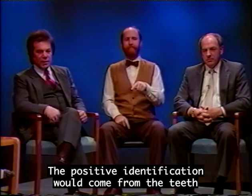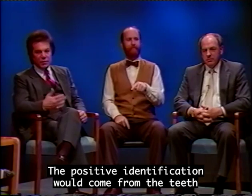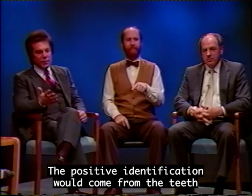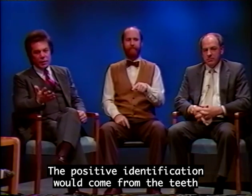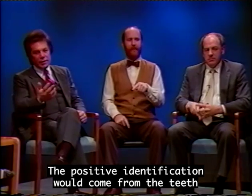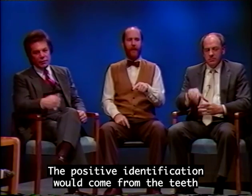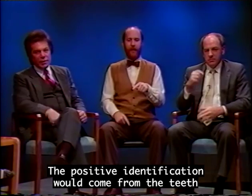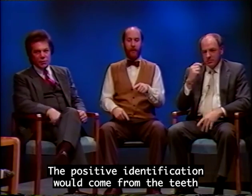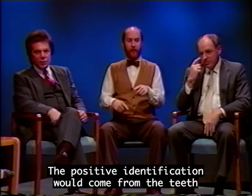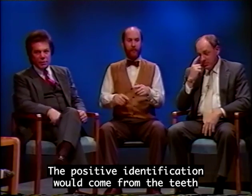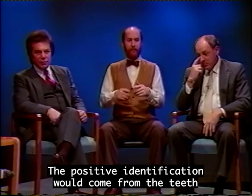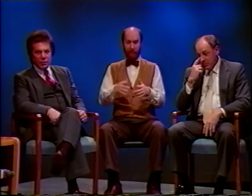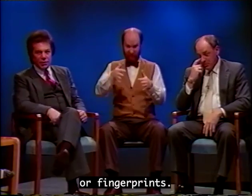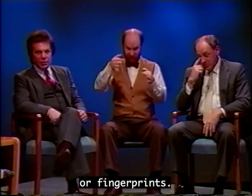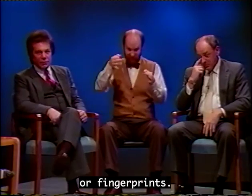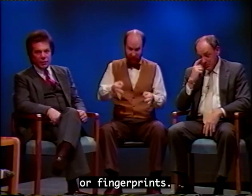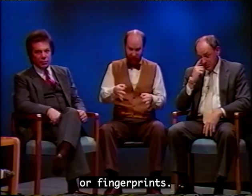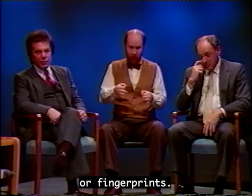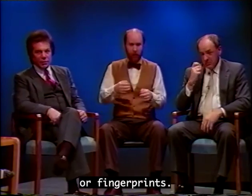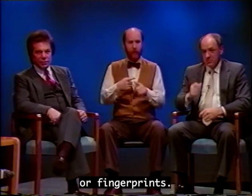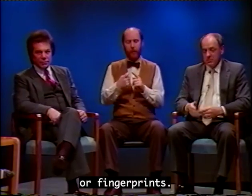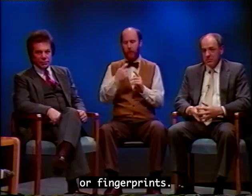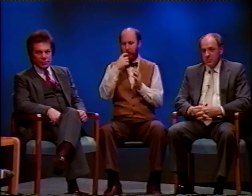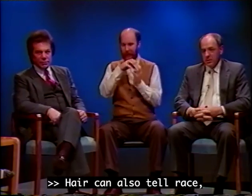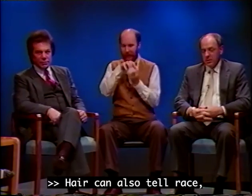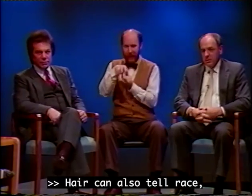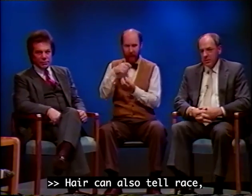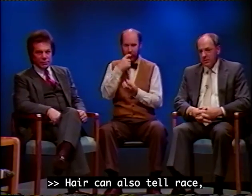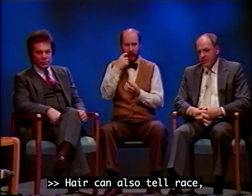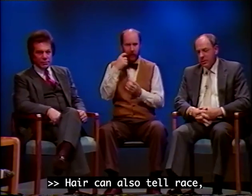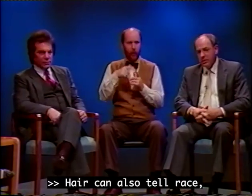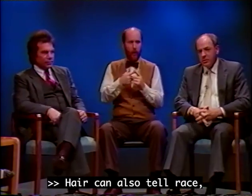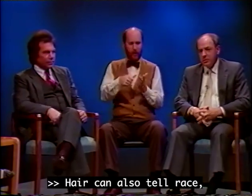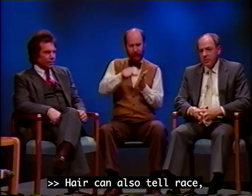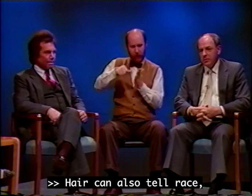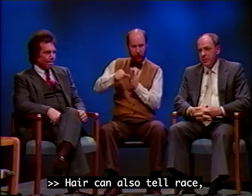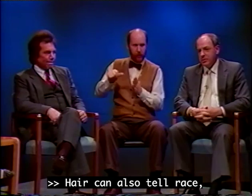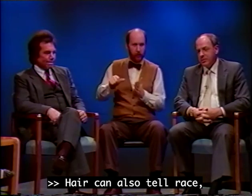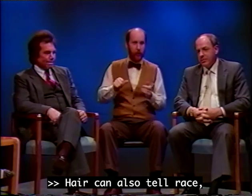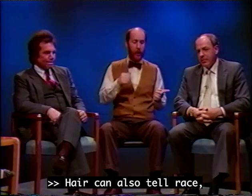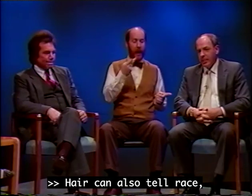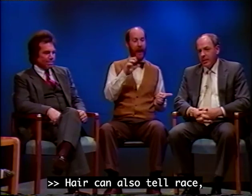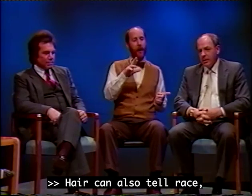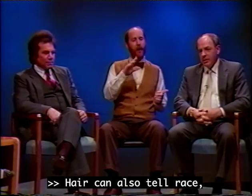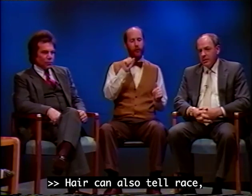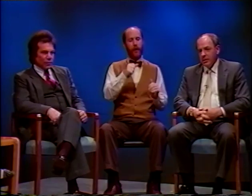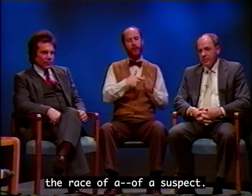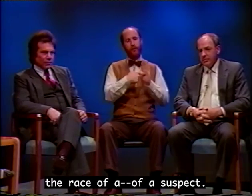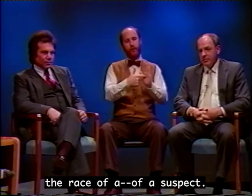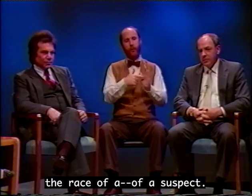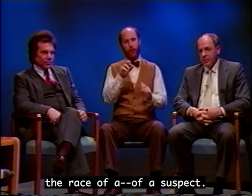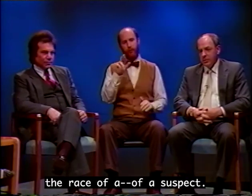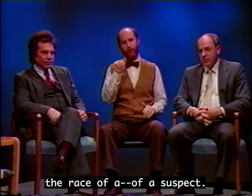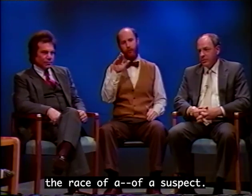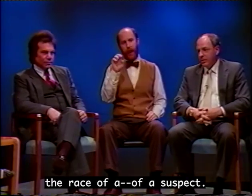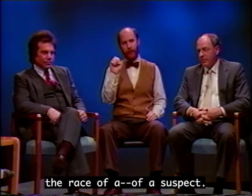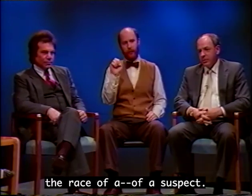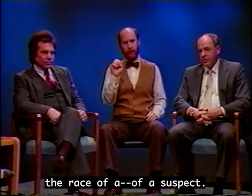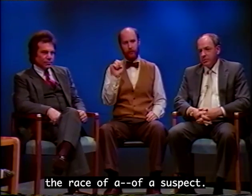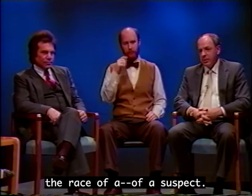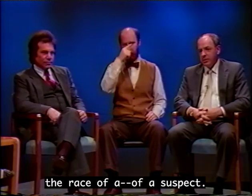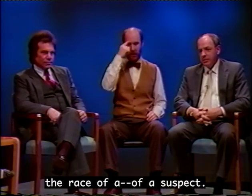The positive identification would come from the teeth or fingerprints. Hair can also tell race, the race